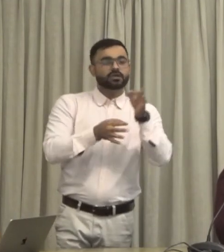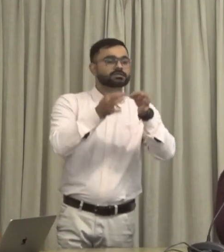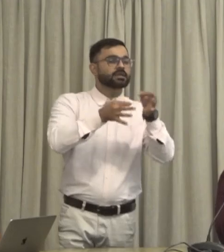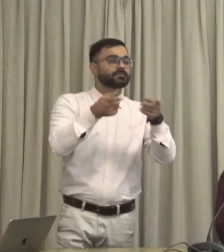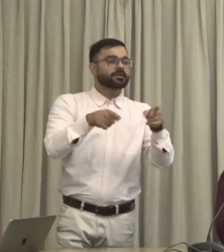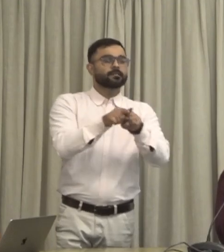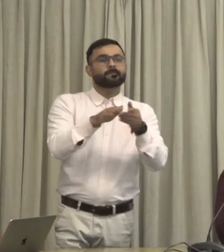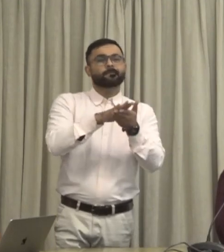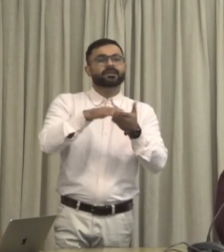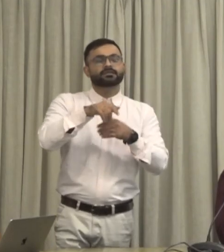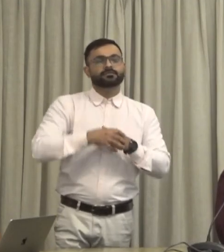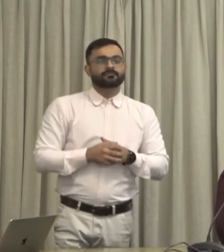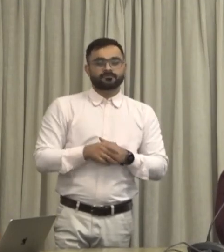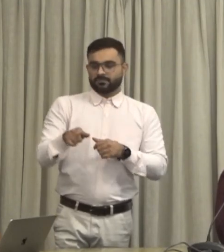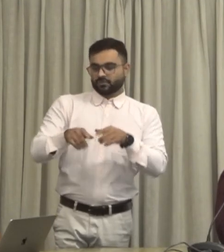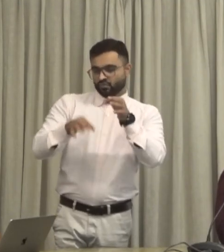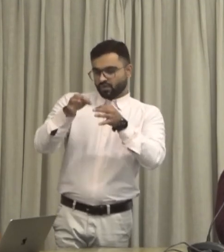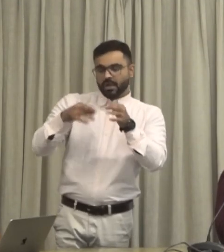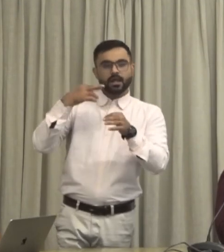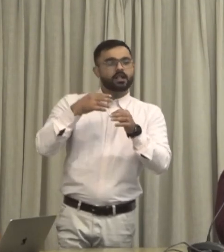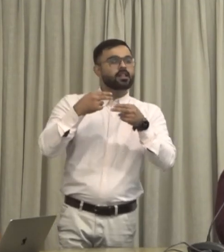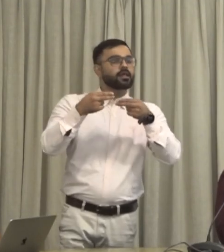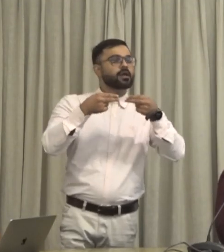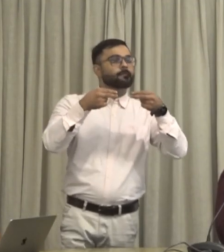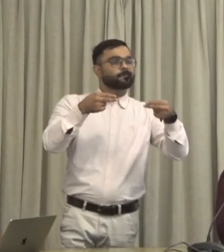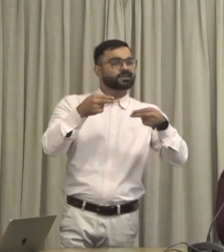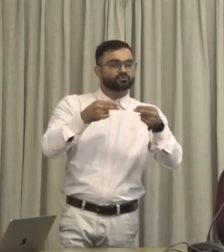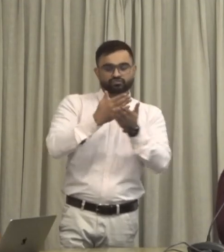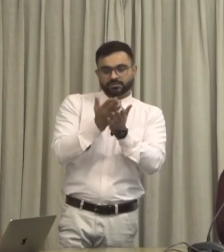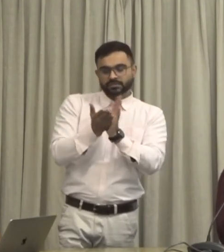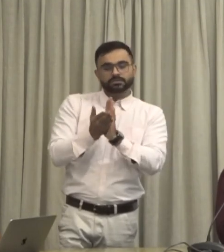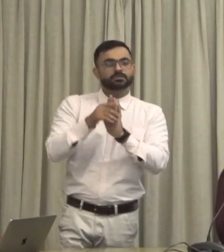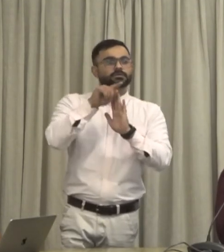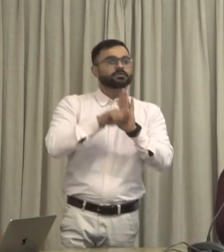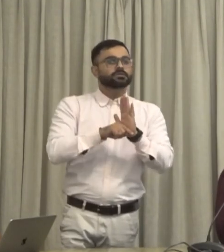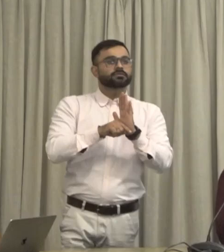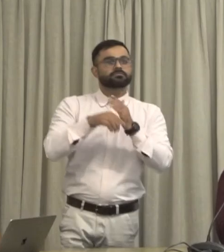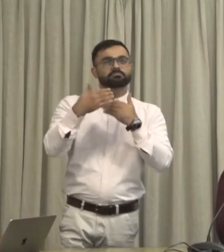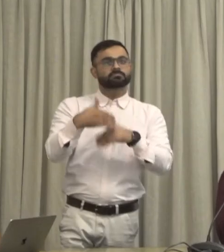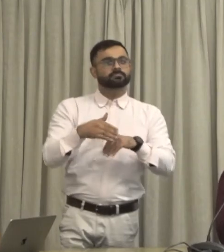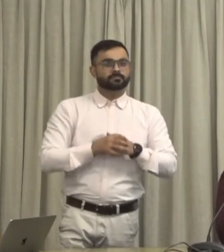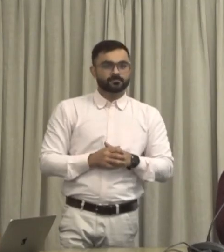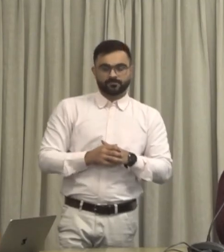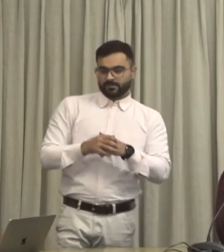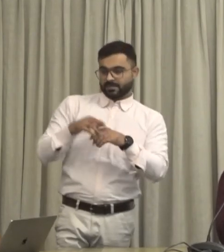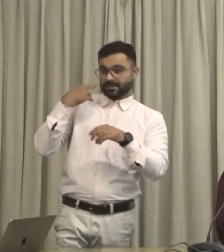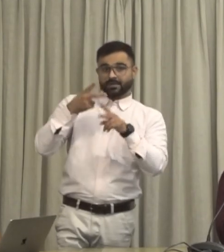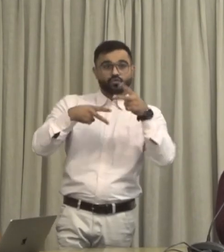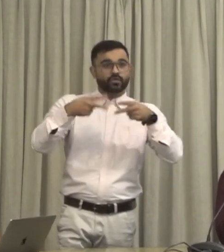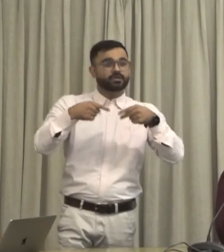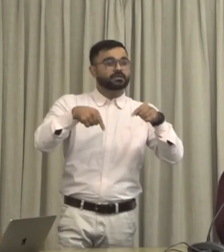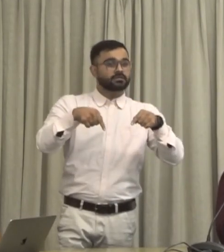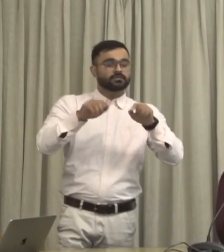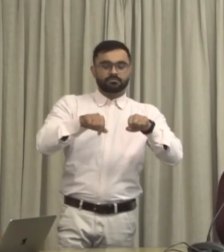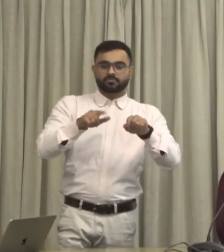Basically, it's a clinical call whether we are crossing the ethical boundary. And the clinical call is not